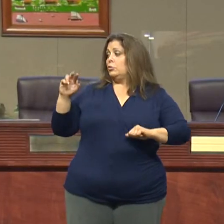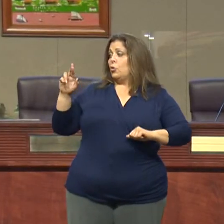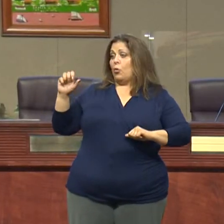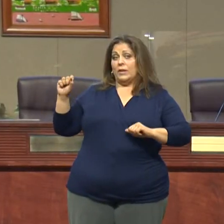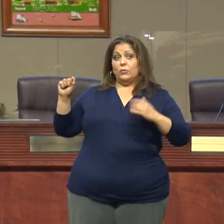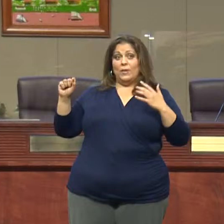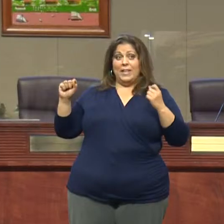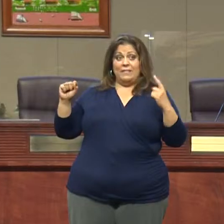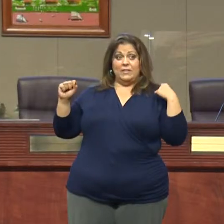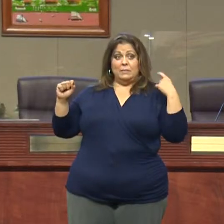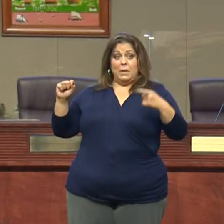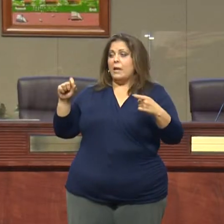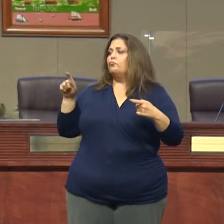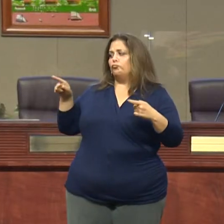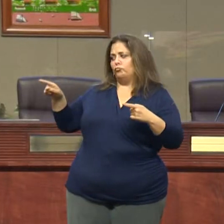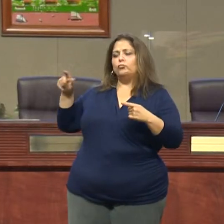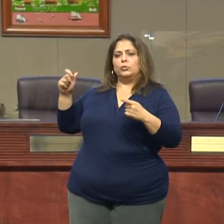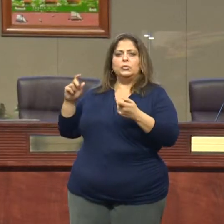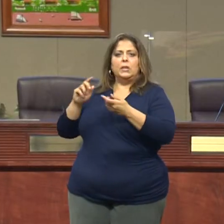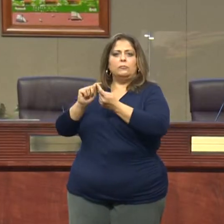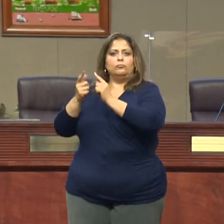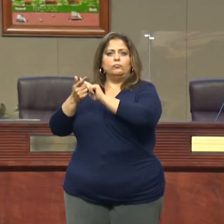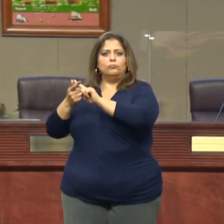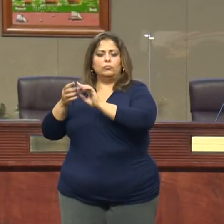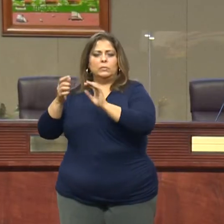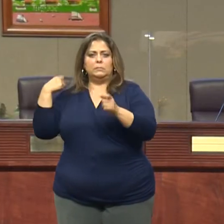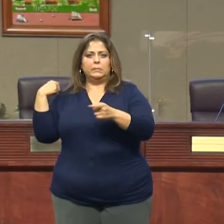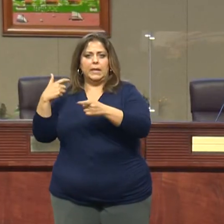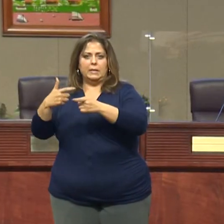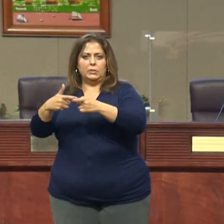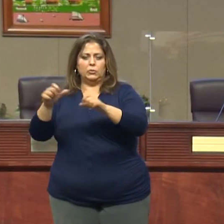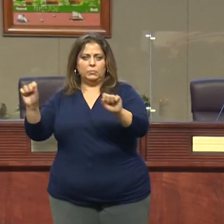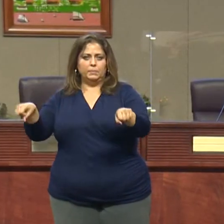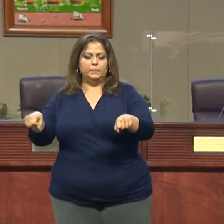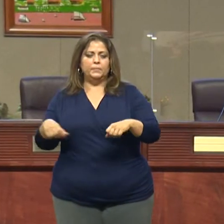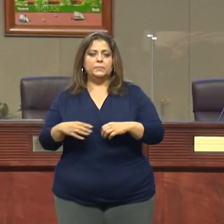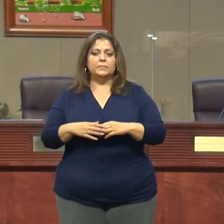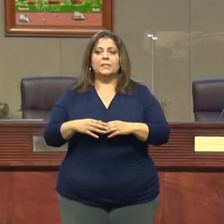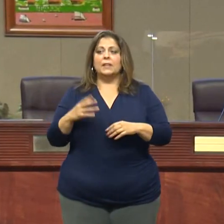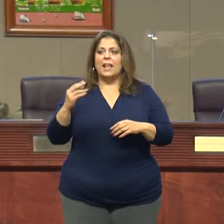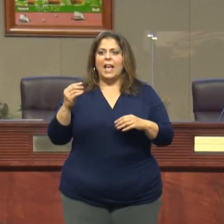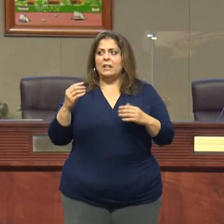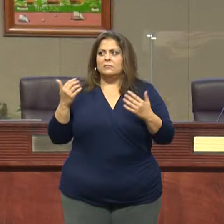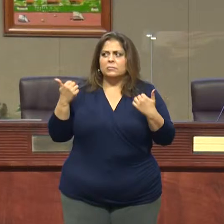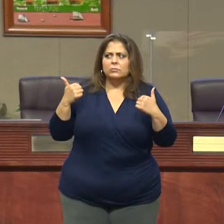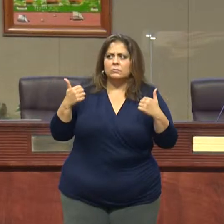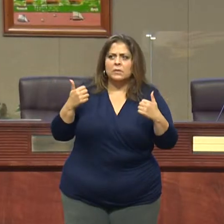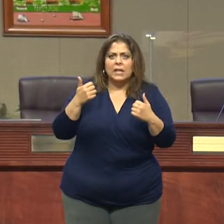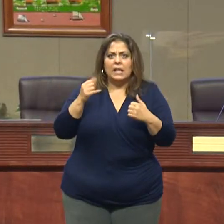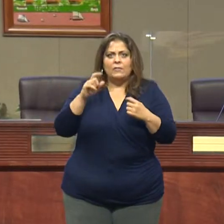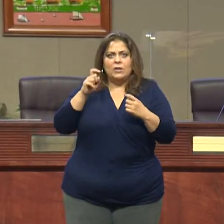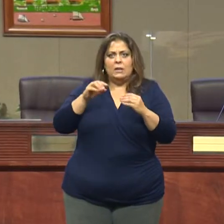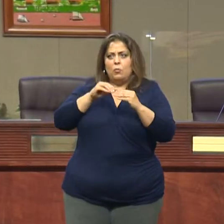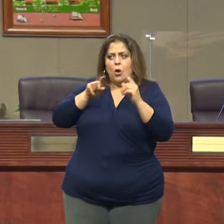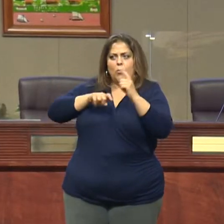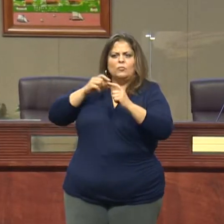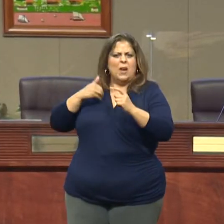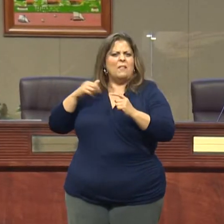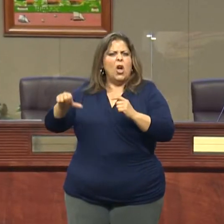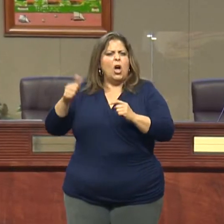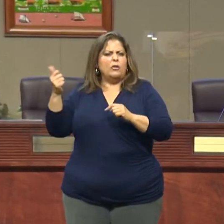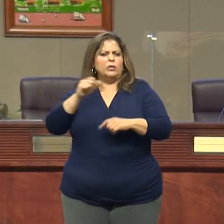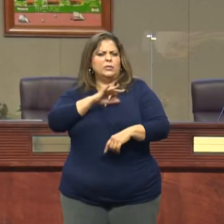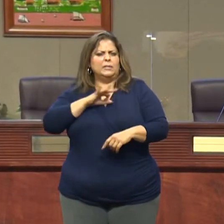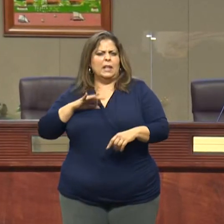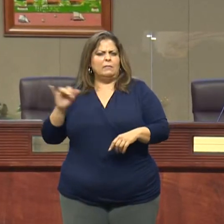do the translation if there are questions in Spanish. And then other staff that's here that can do the backup. So with that,